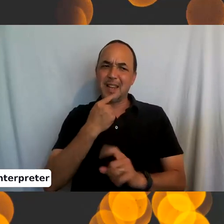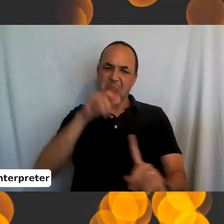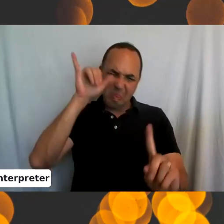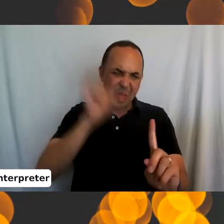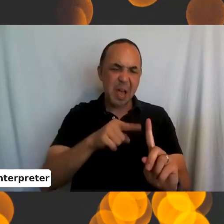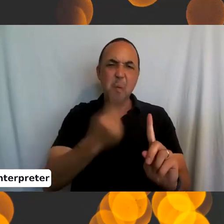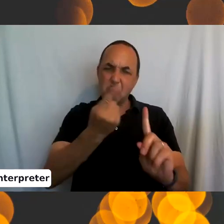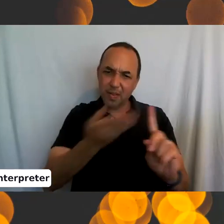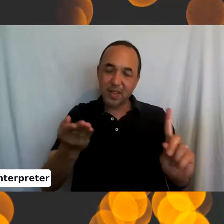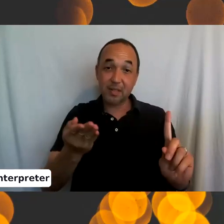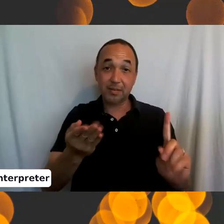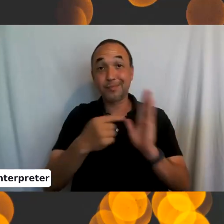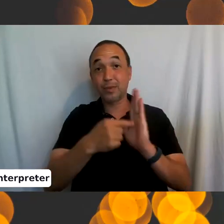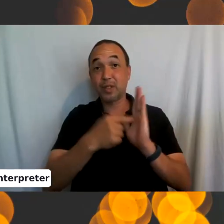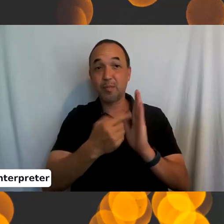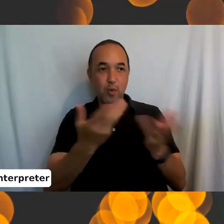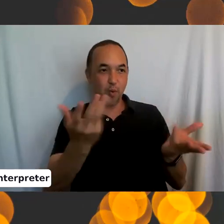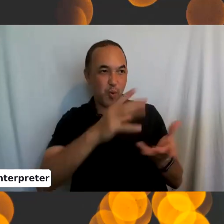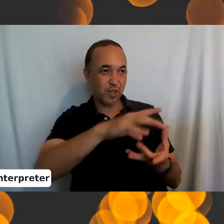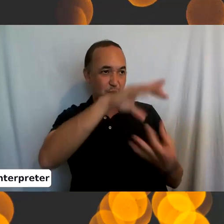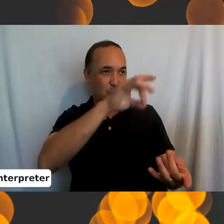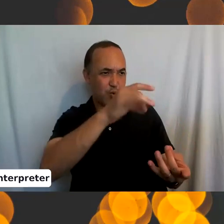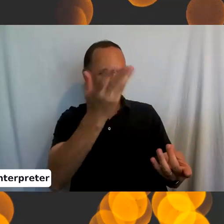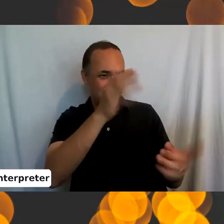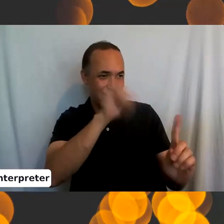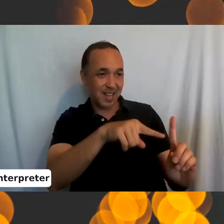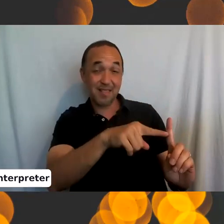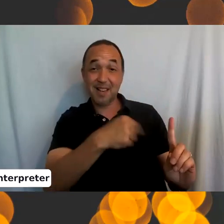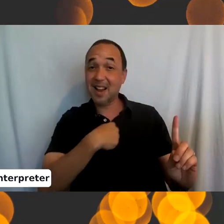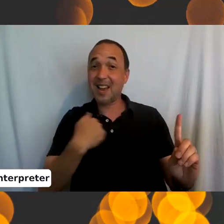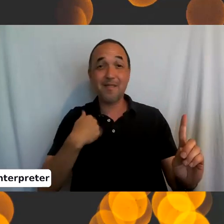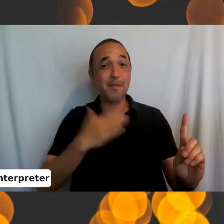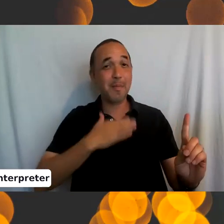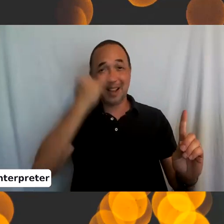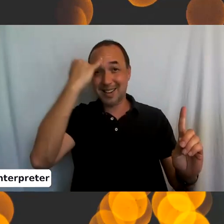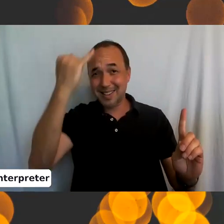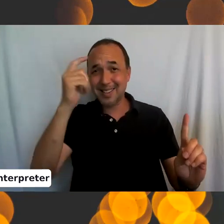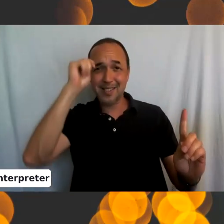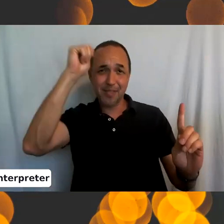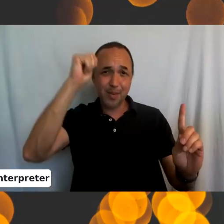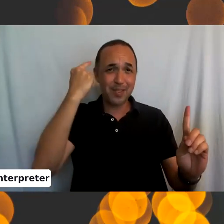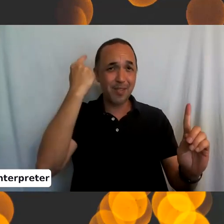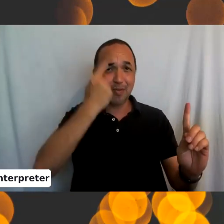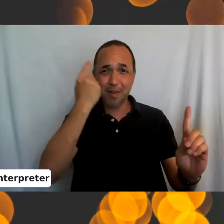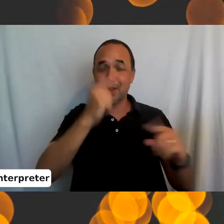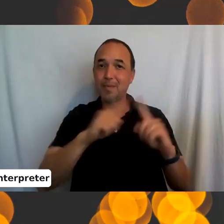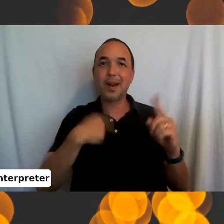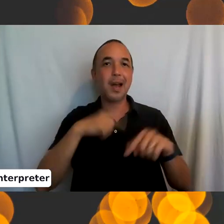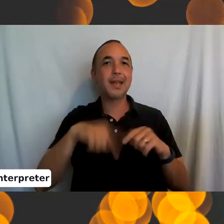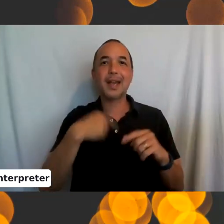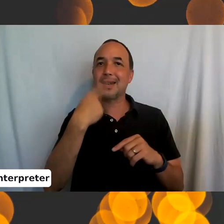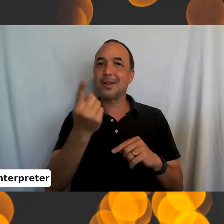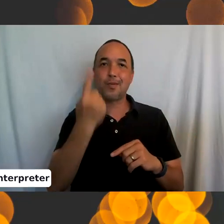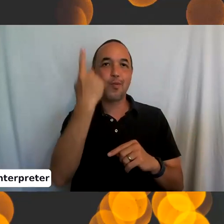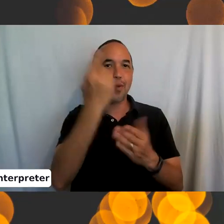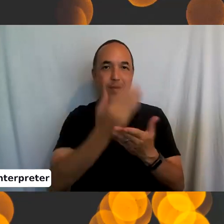of theories and ideas and thoughts on what a ghost could be, but I'm not someone who's going to tell you for sure that a ghost